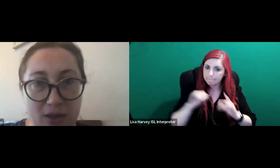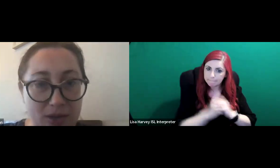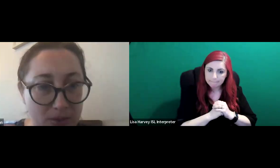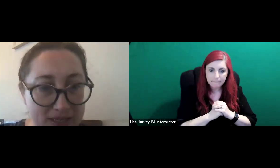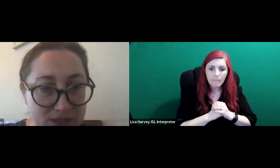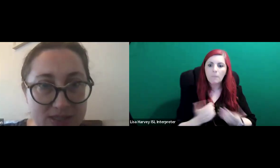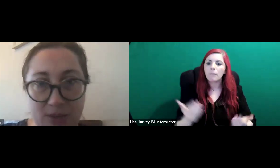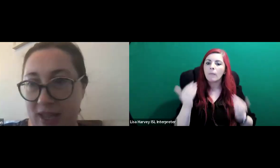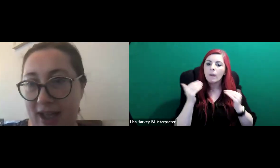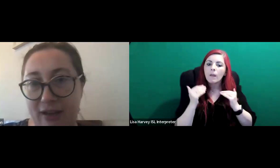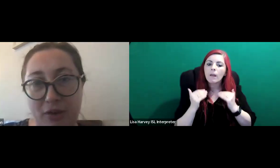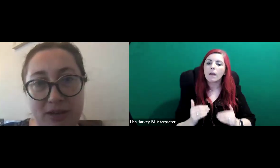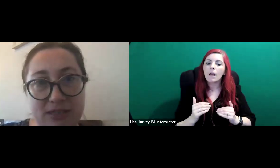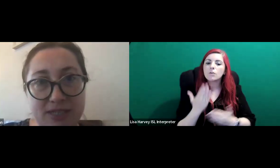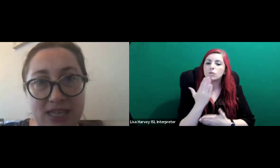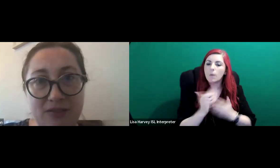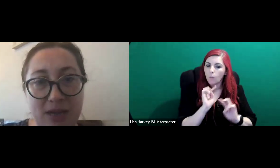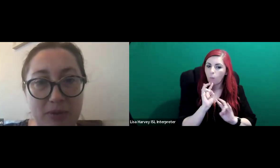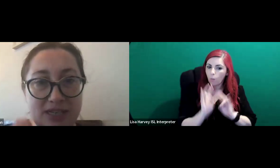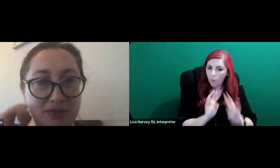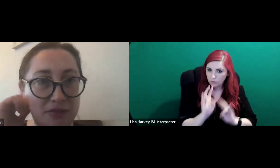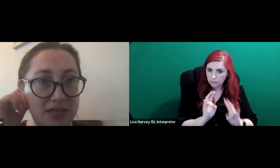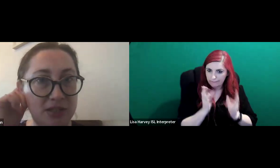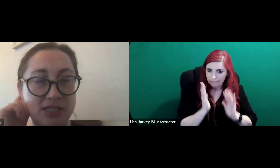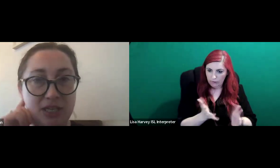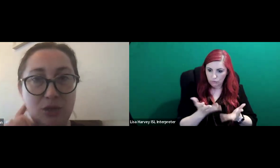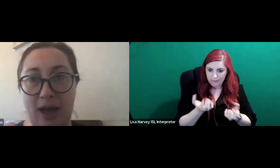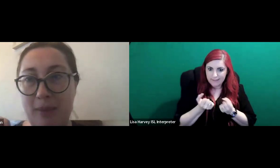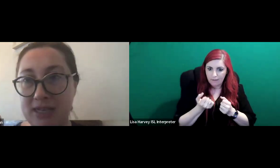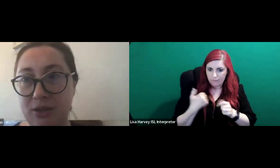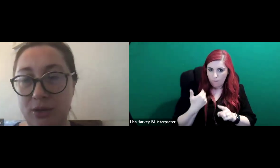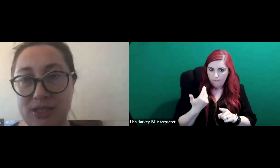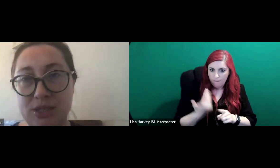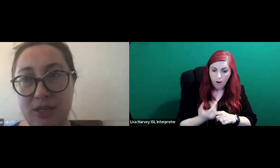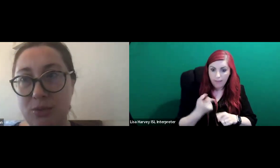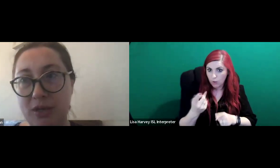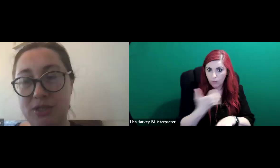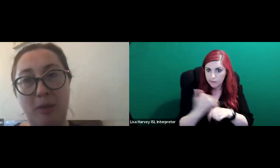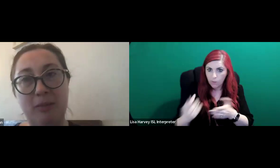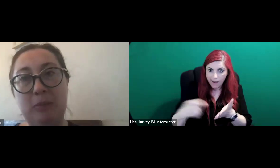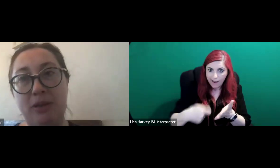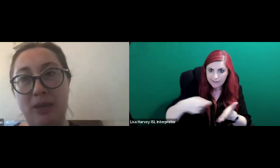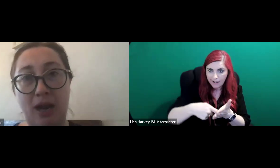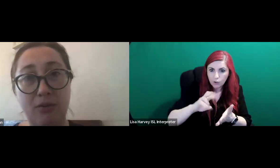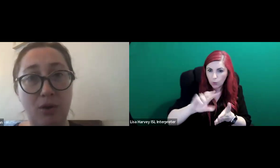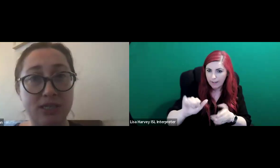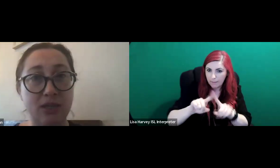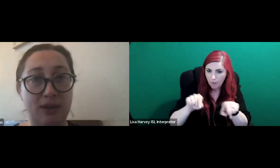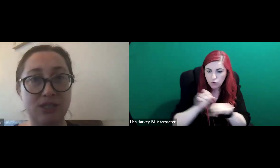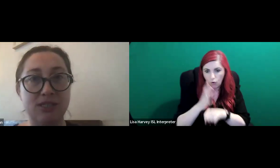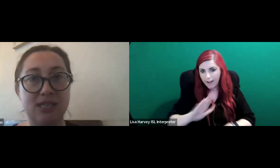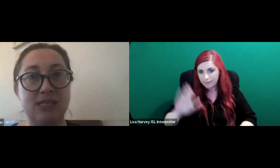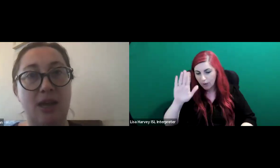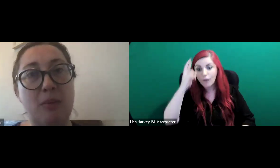some of the questions that we have already received, and please feel free to continue adding your questions. I do want to remind people that we are